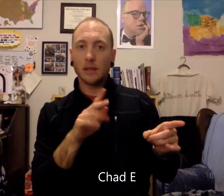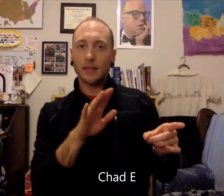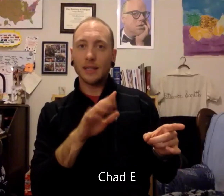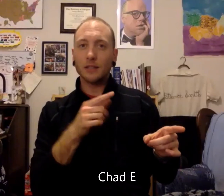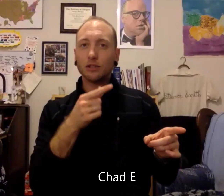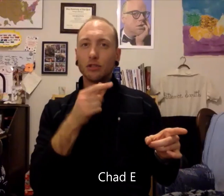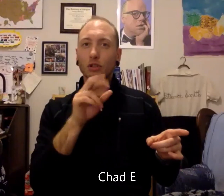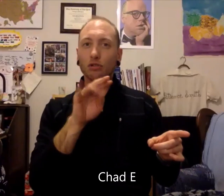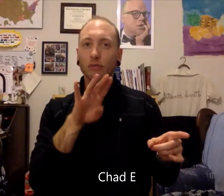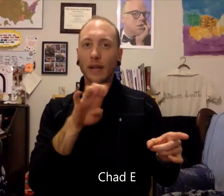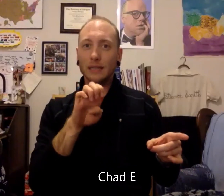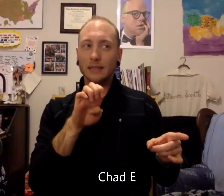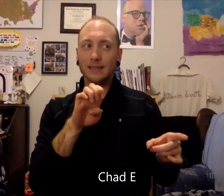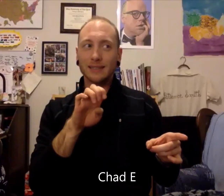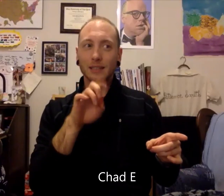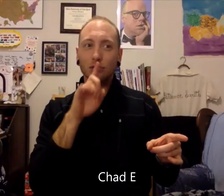thing, and he's getting,